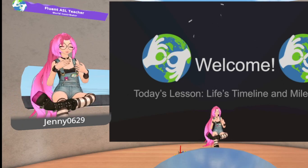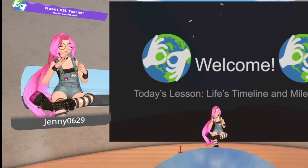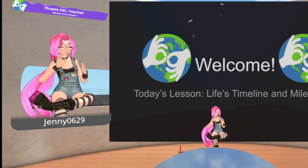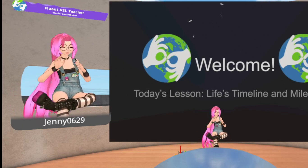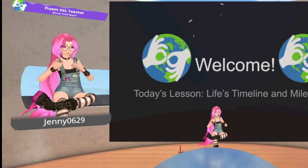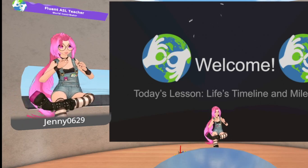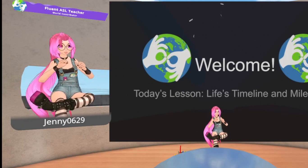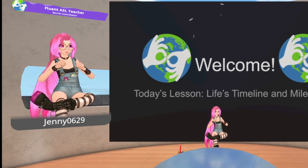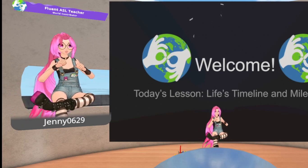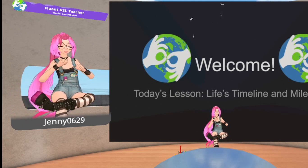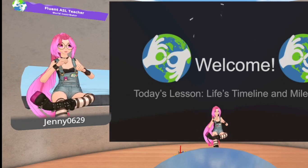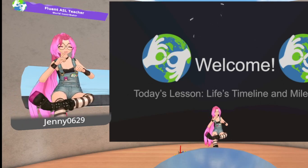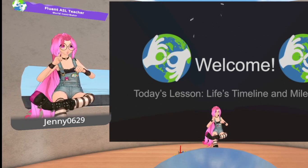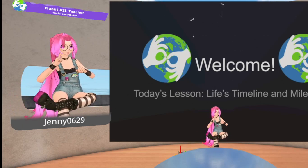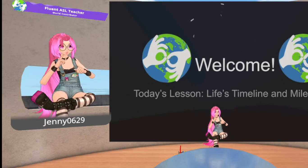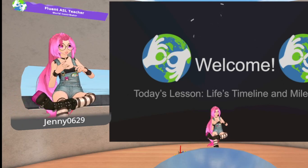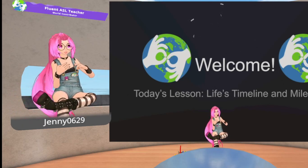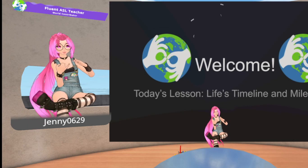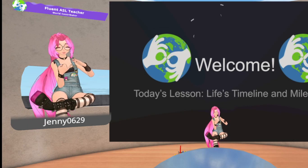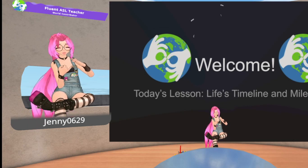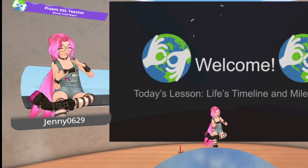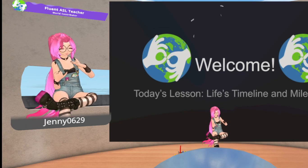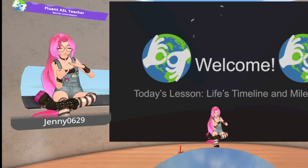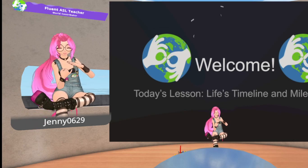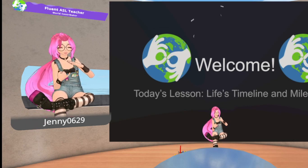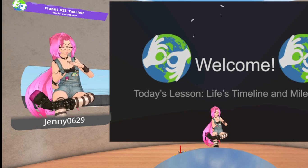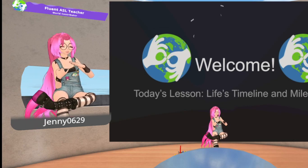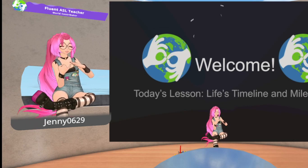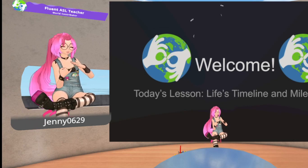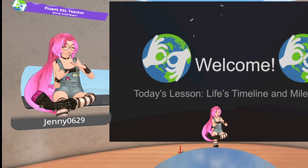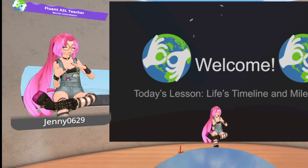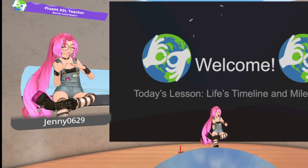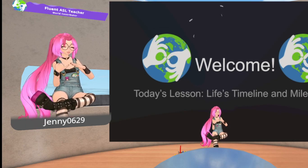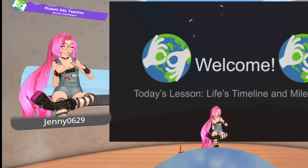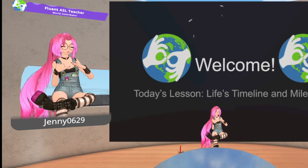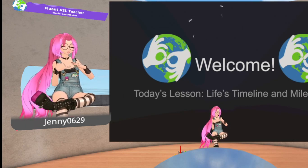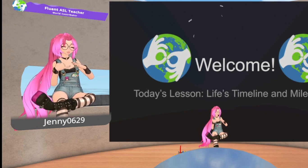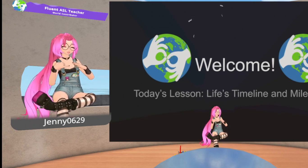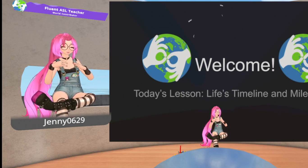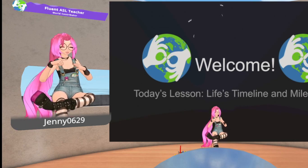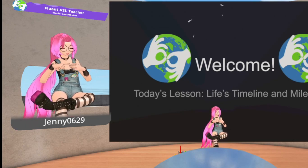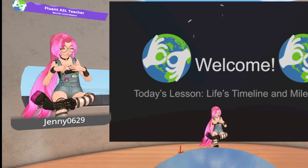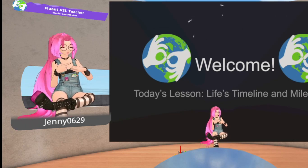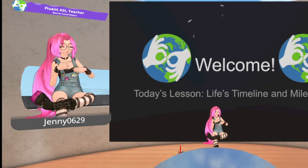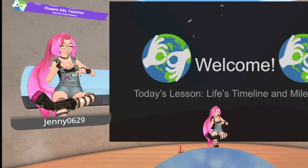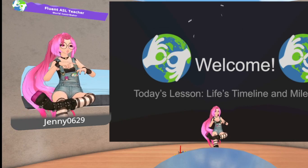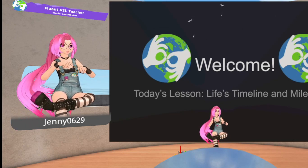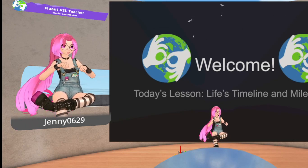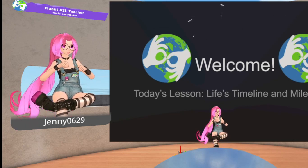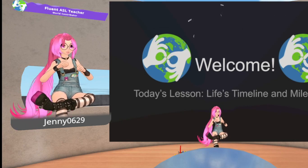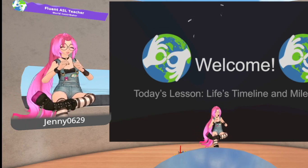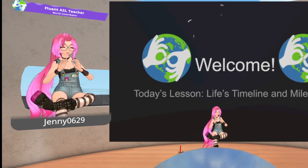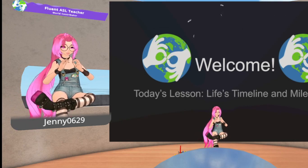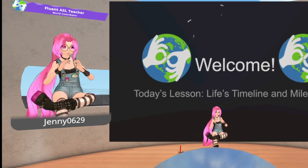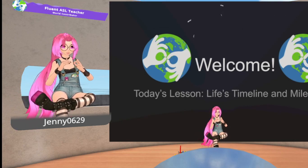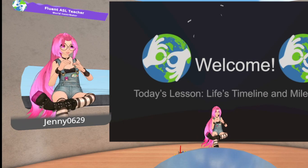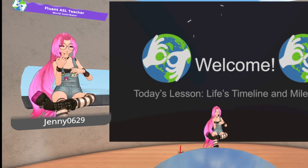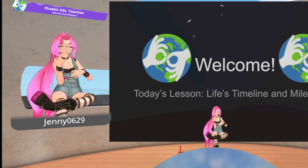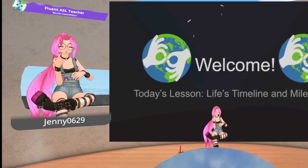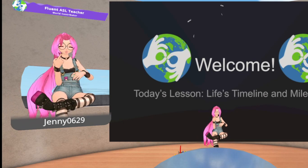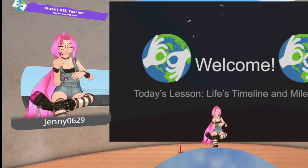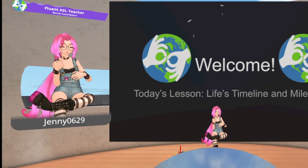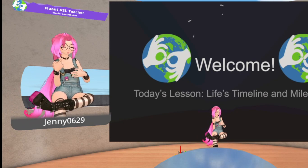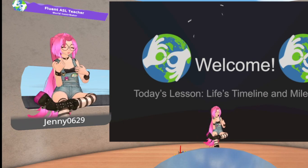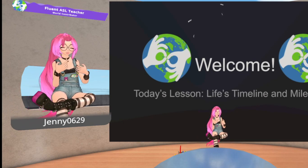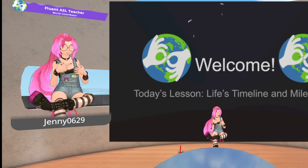Uber, whatever. You could just talk to everyone. But when you're deaf, you're like so much more isolated. And the times in which you can communicate